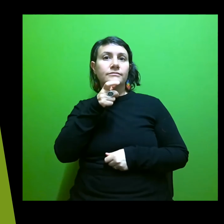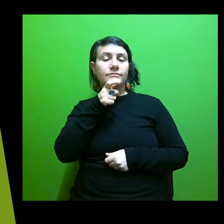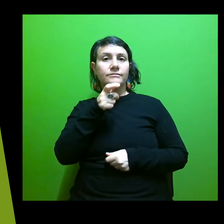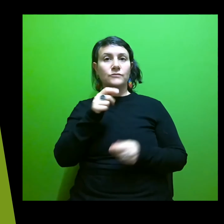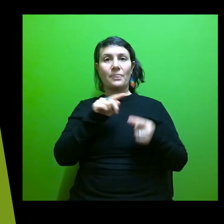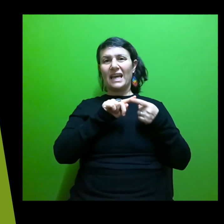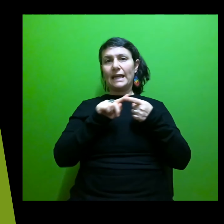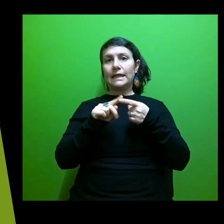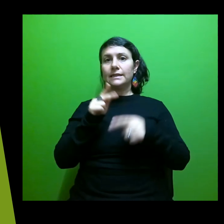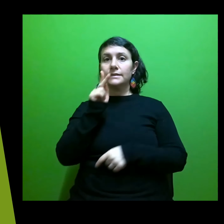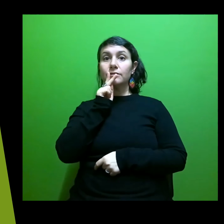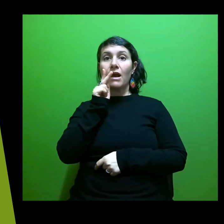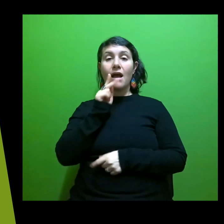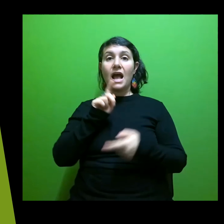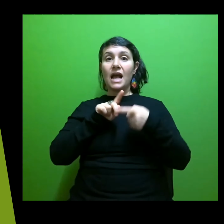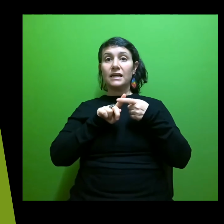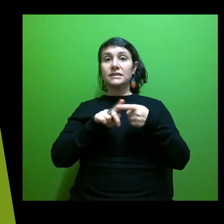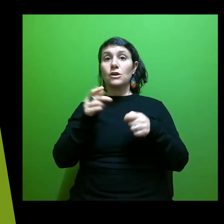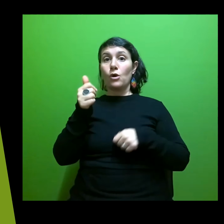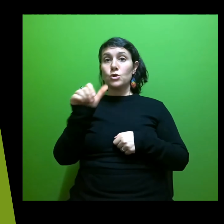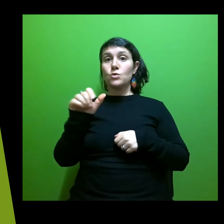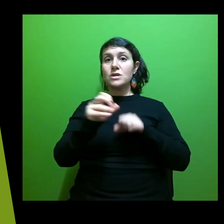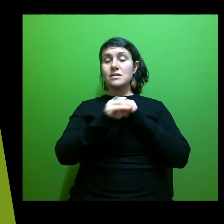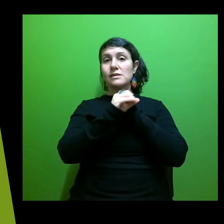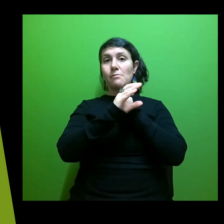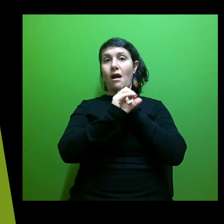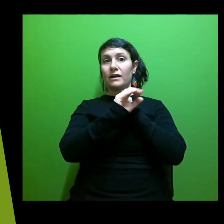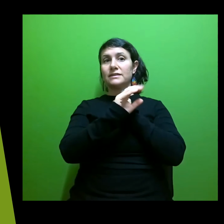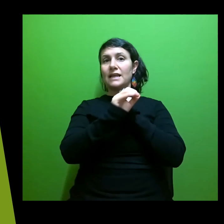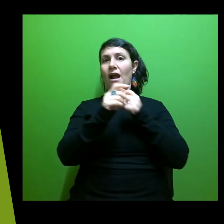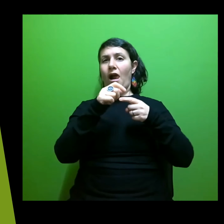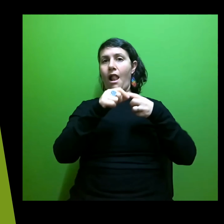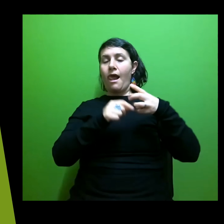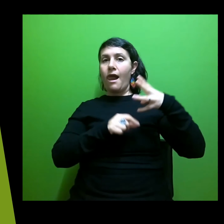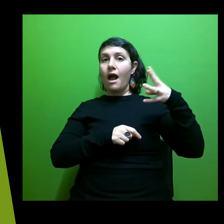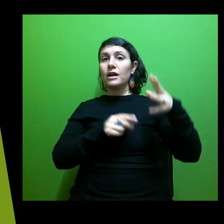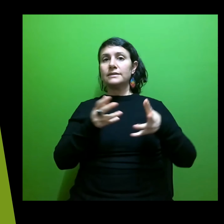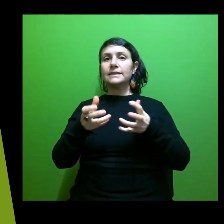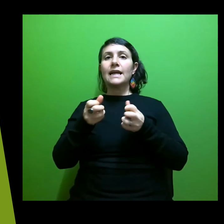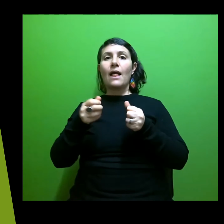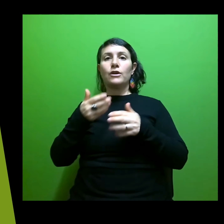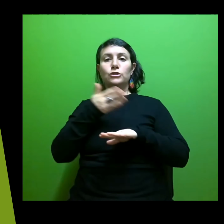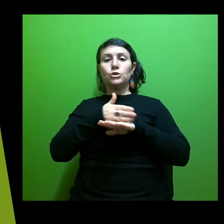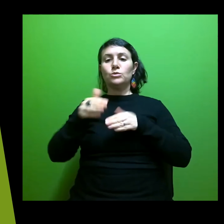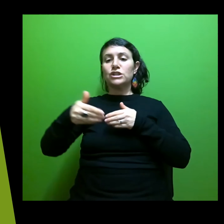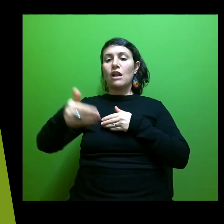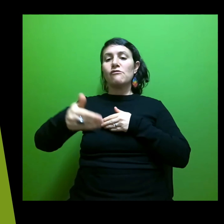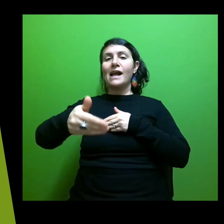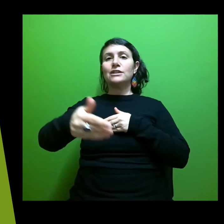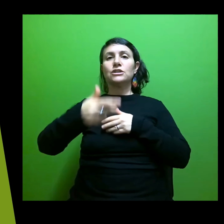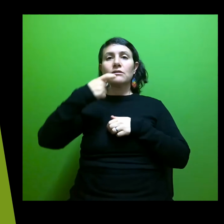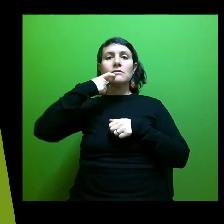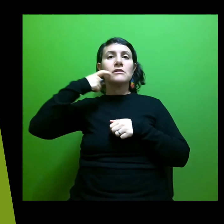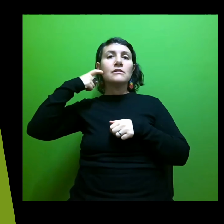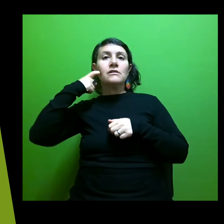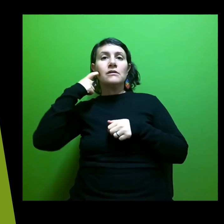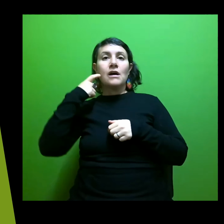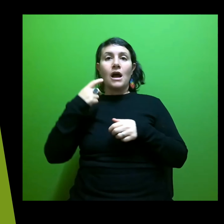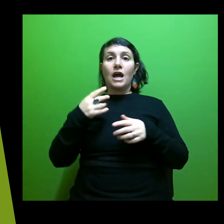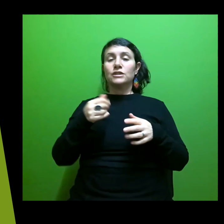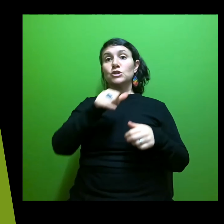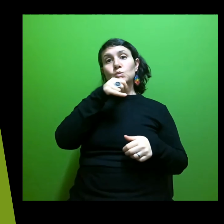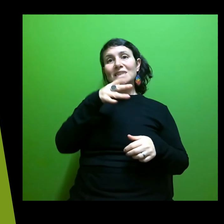marketing tactics like this to get a whole new generation of young people hooked on nicotine products. Sweet flavours and social media trends